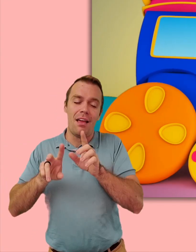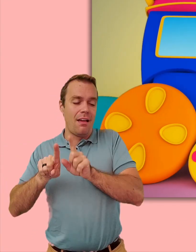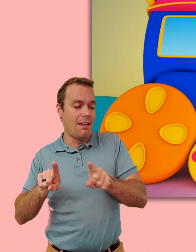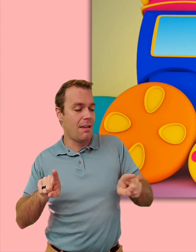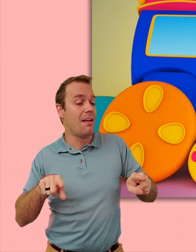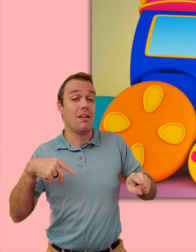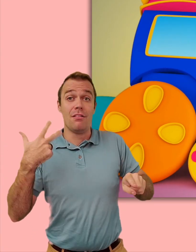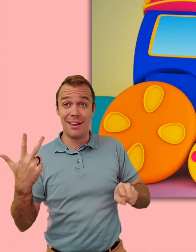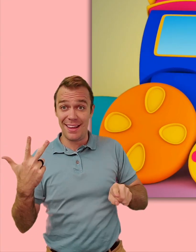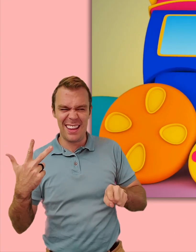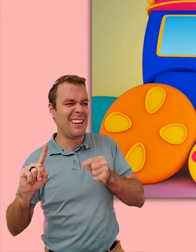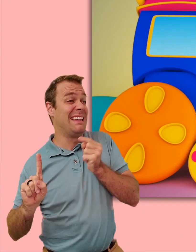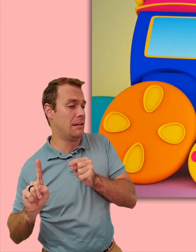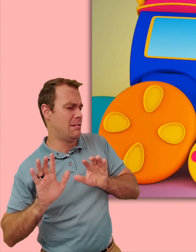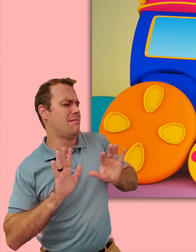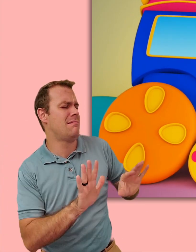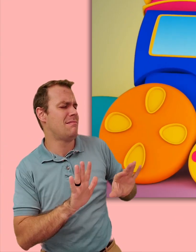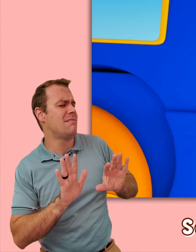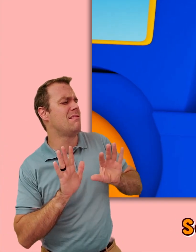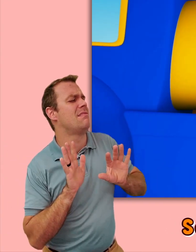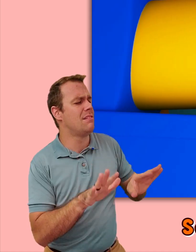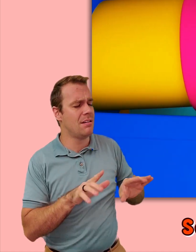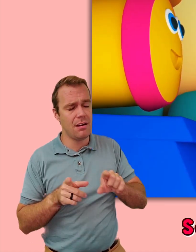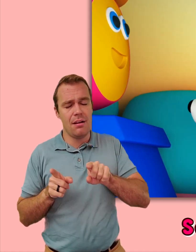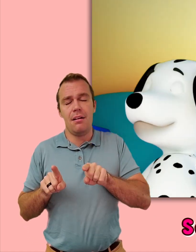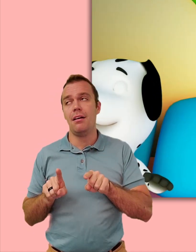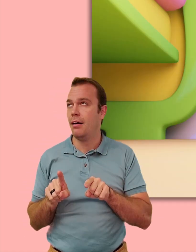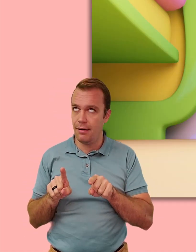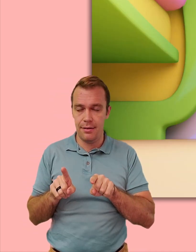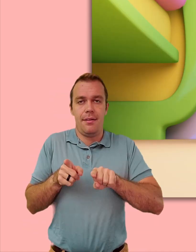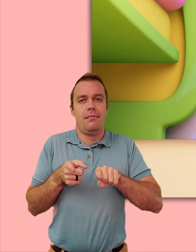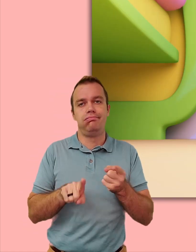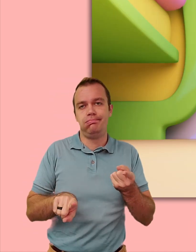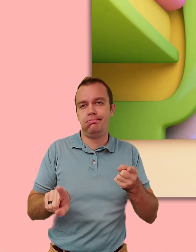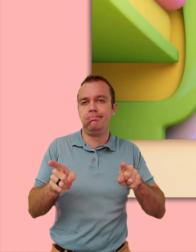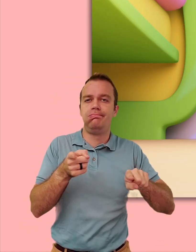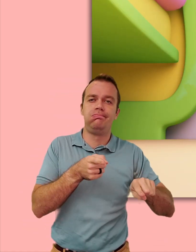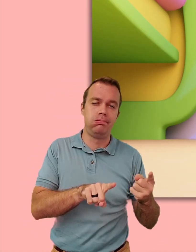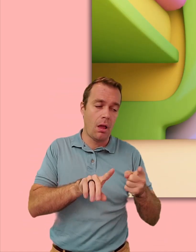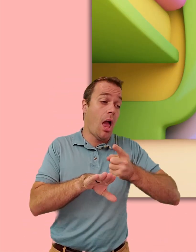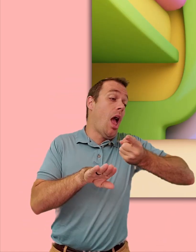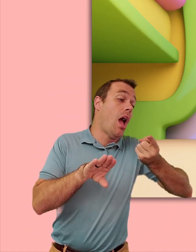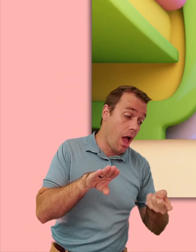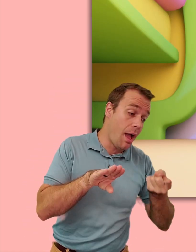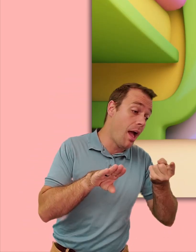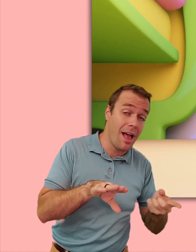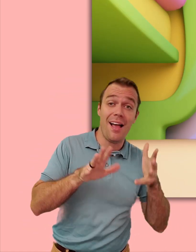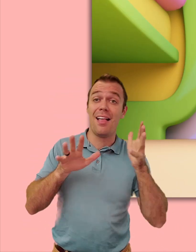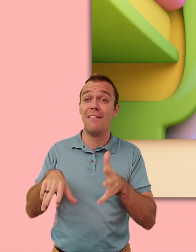one said, roll over, roll over. So they all rolled over and one fell out.